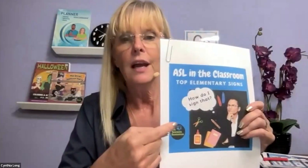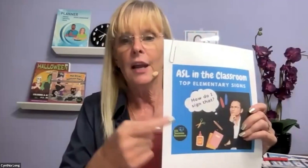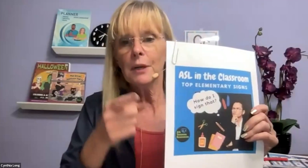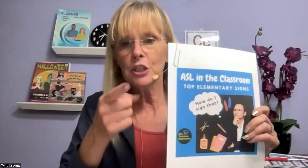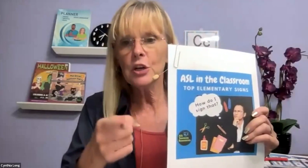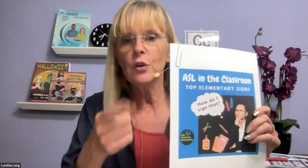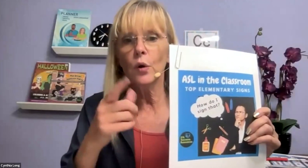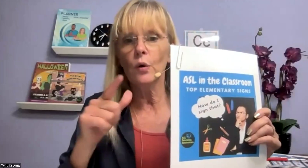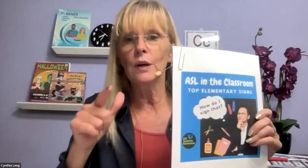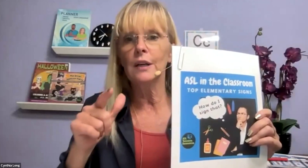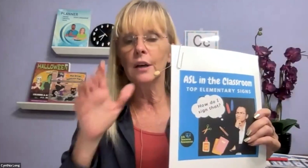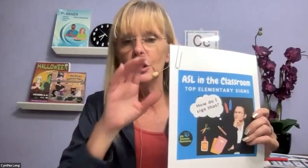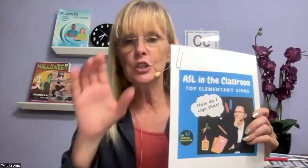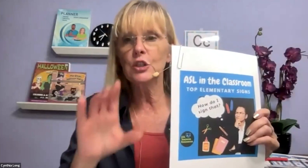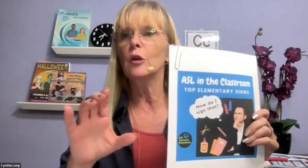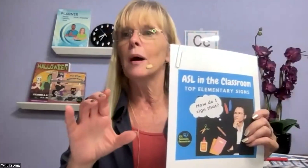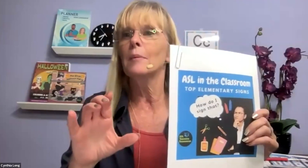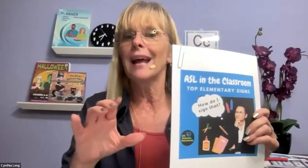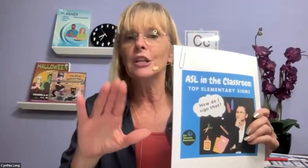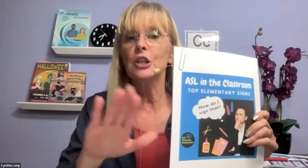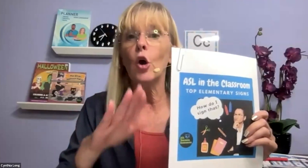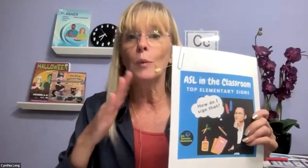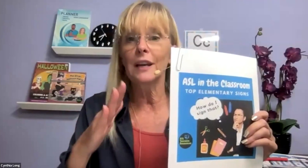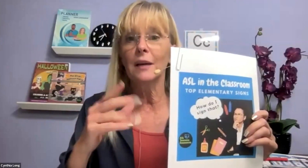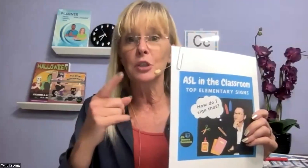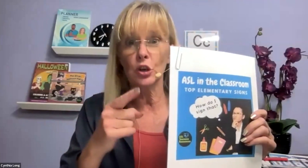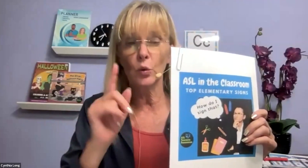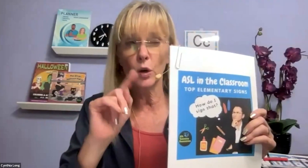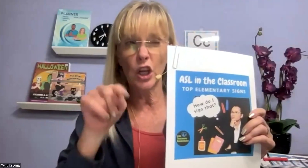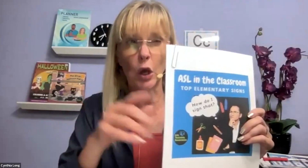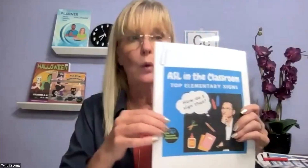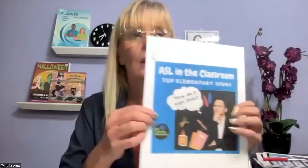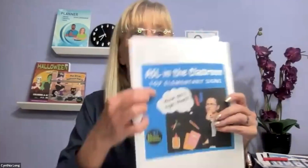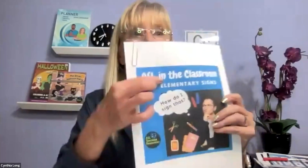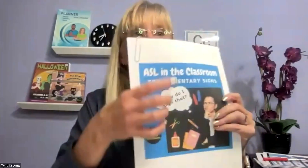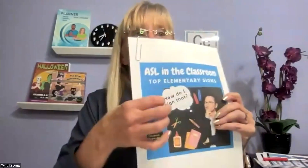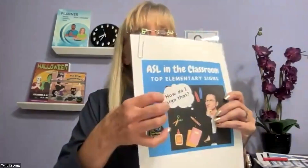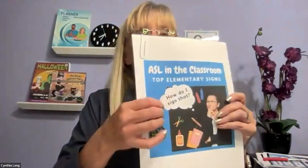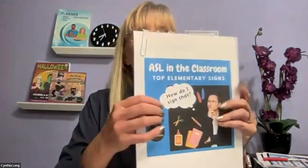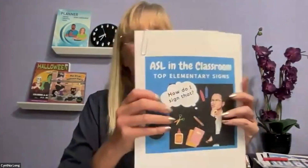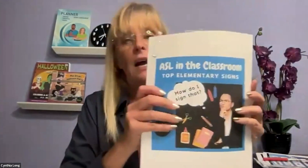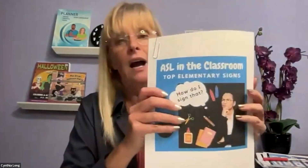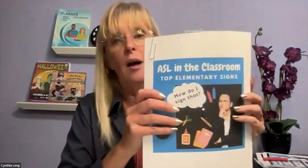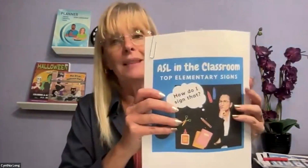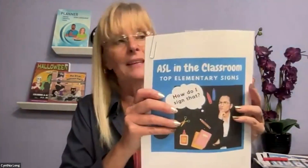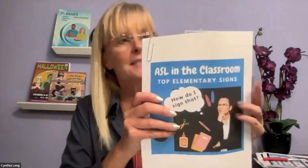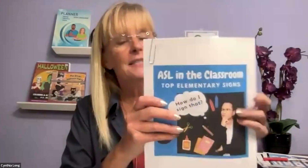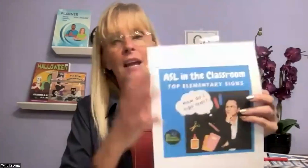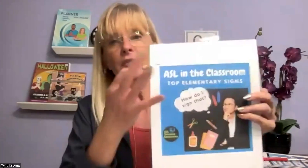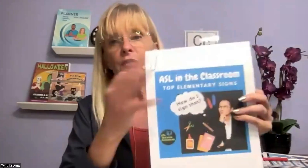and I'm going to show you her on Zoom, I'm going to actually open it up and show you where to go. But right here, this is a